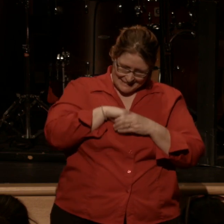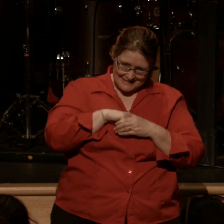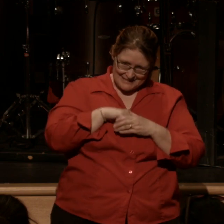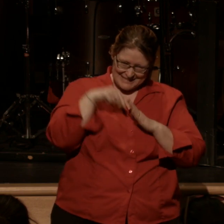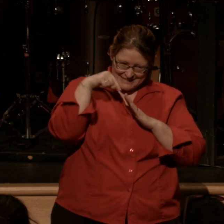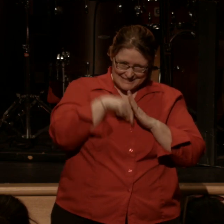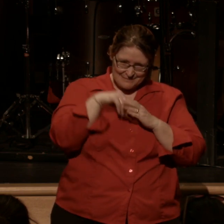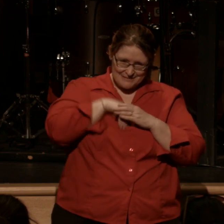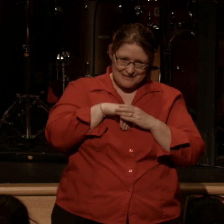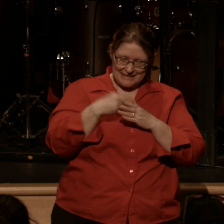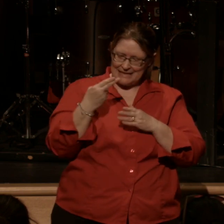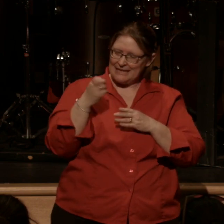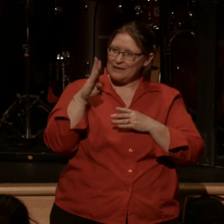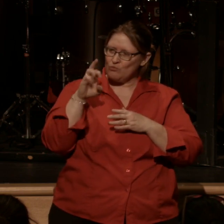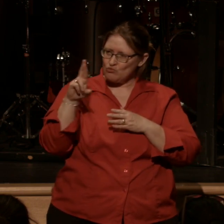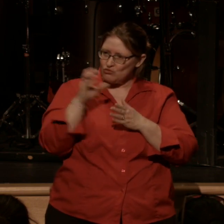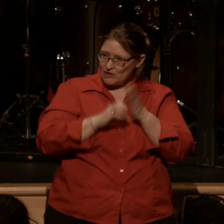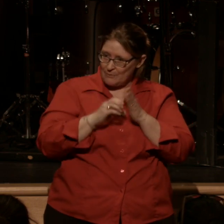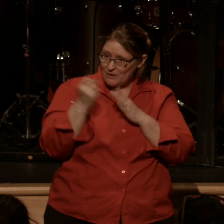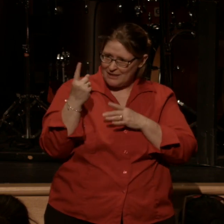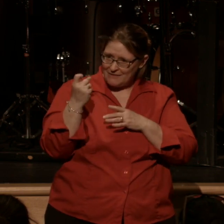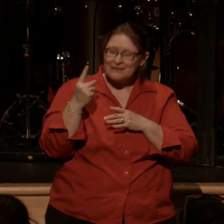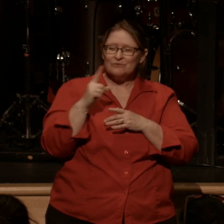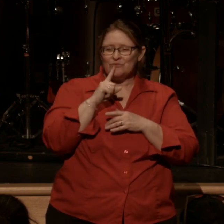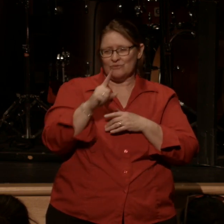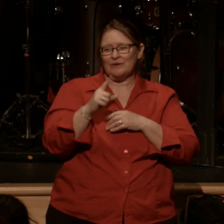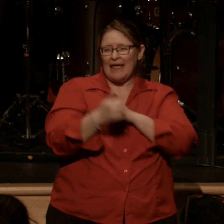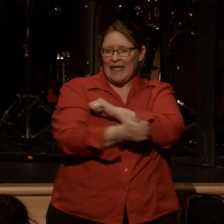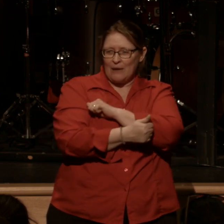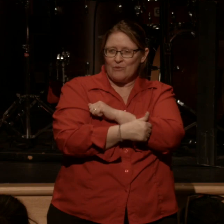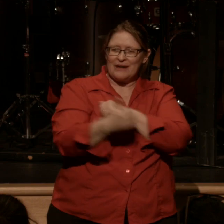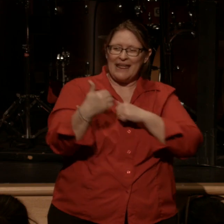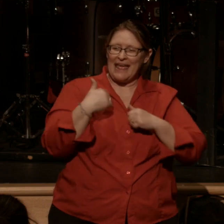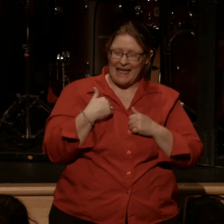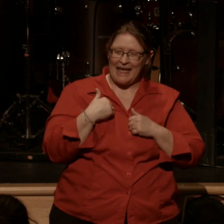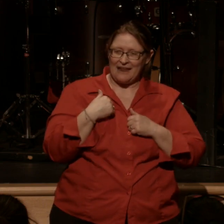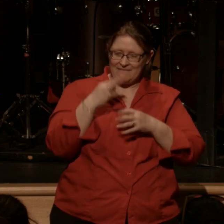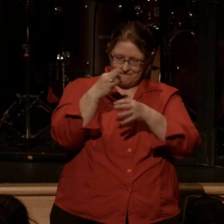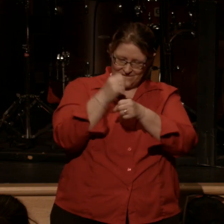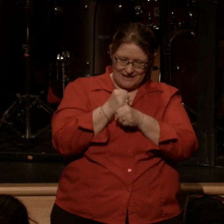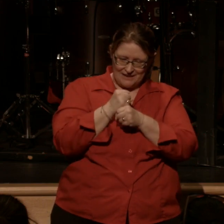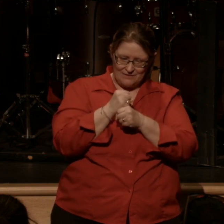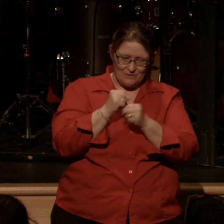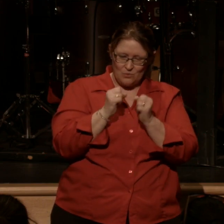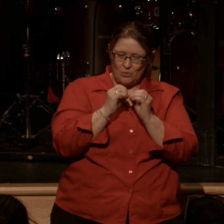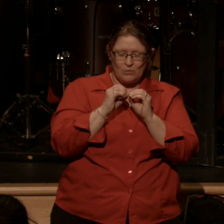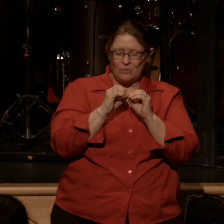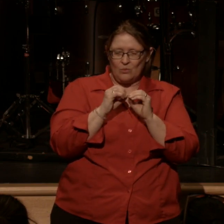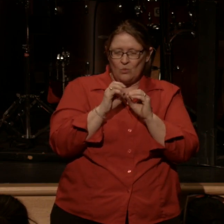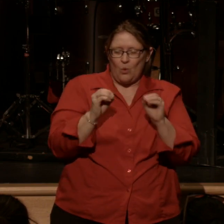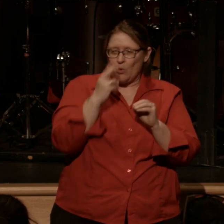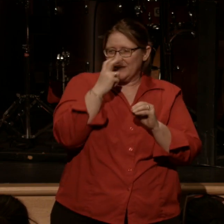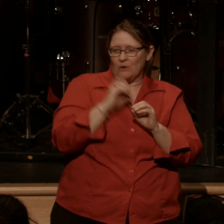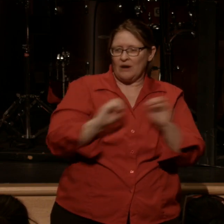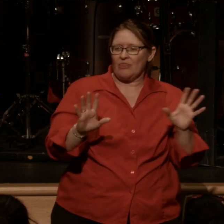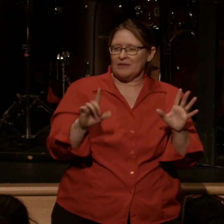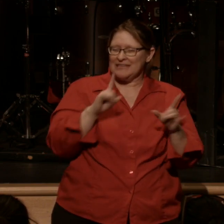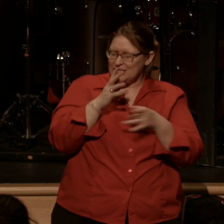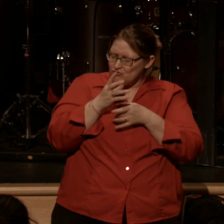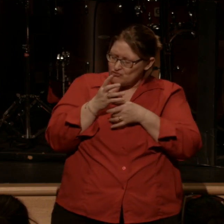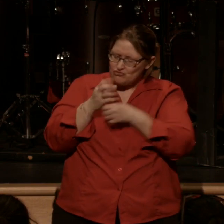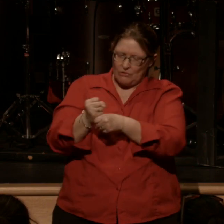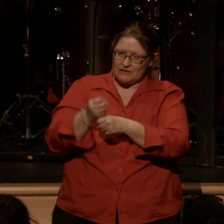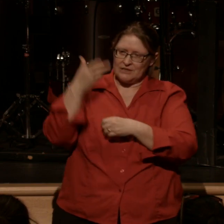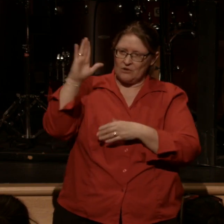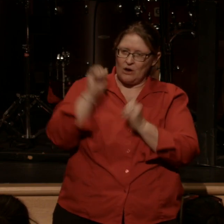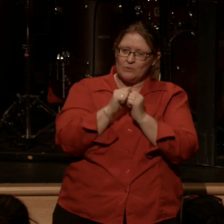in Hebrews chapter 11 that Abraham did have unwavering faith in God. He trusted in God